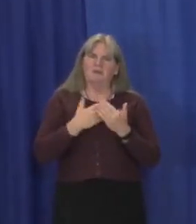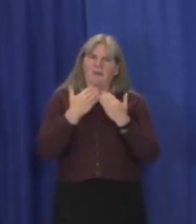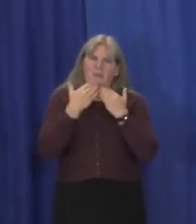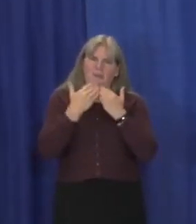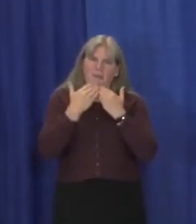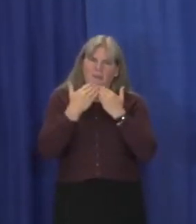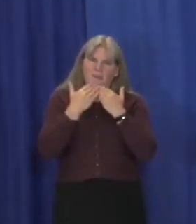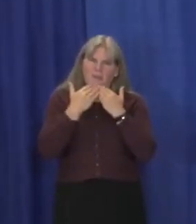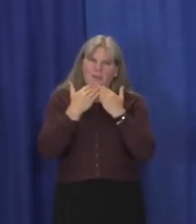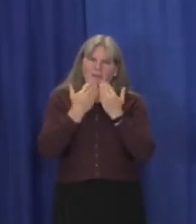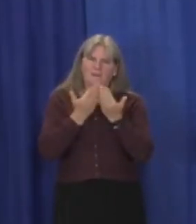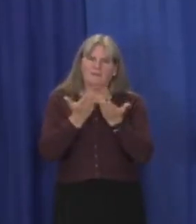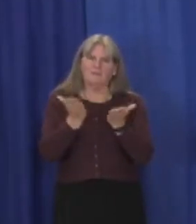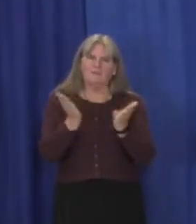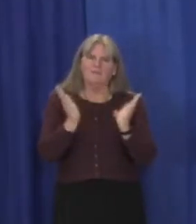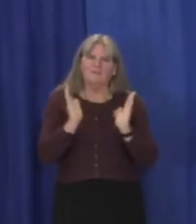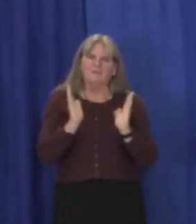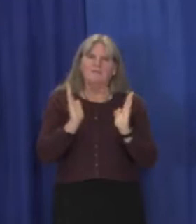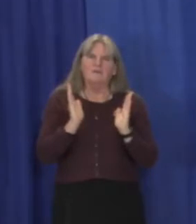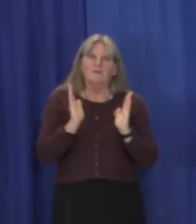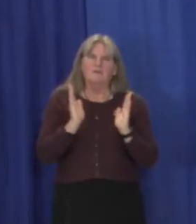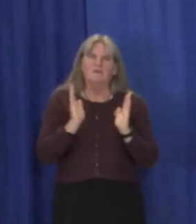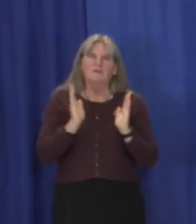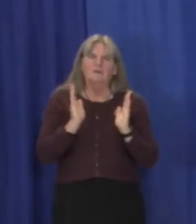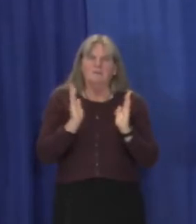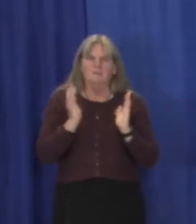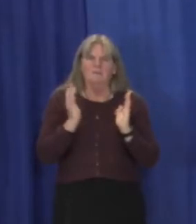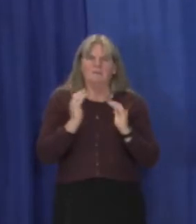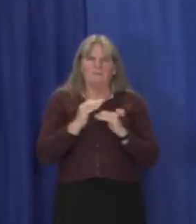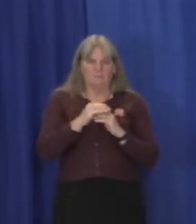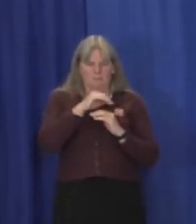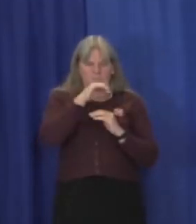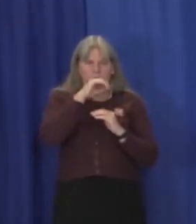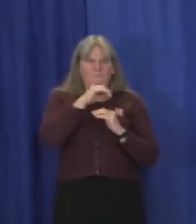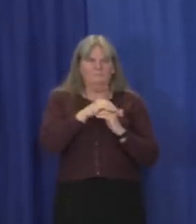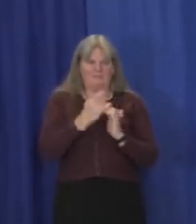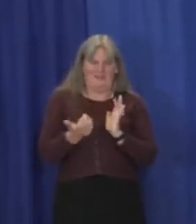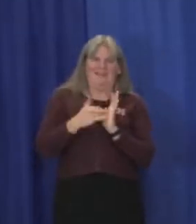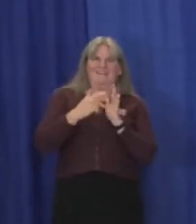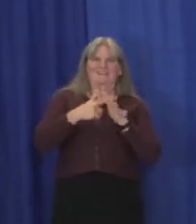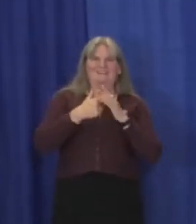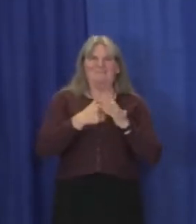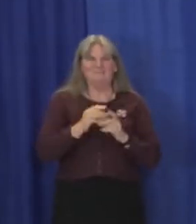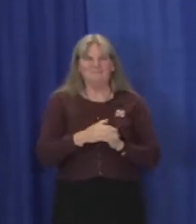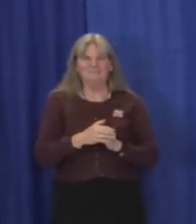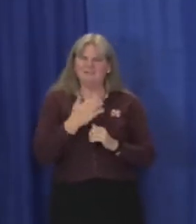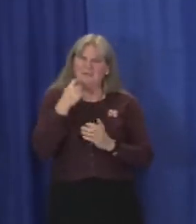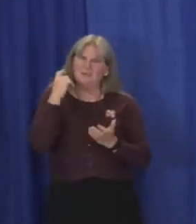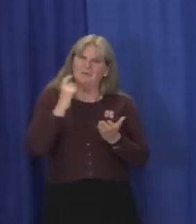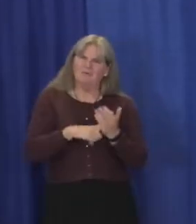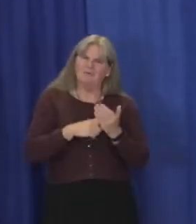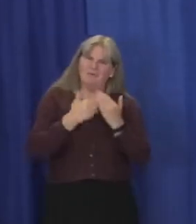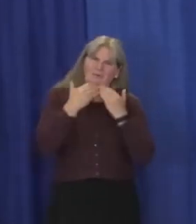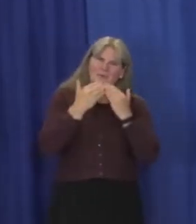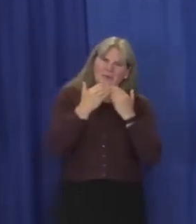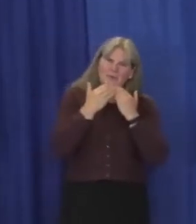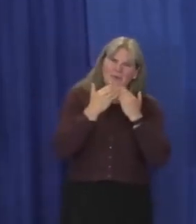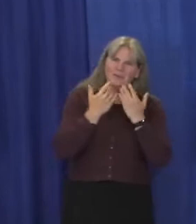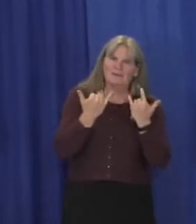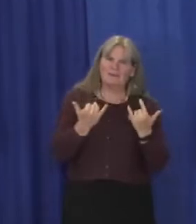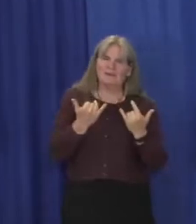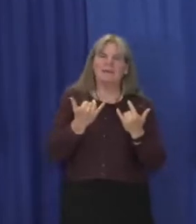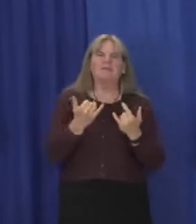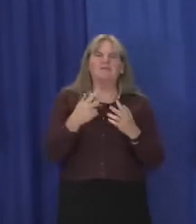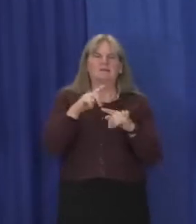gratefulness for speaking today. Let me start again. I would like to first acknowledge how grateful I am to speak to you